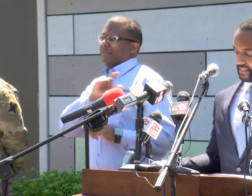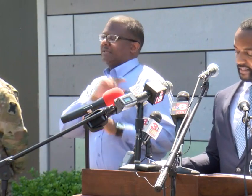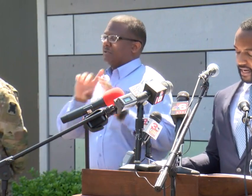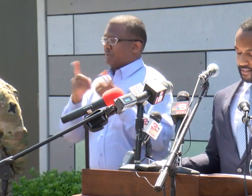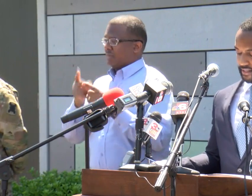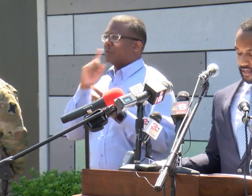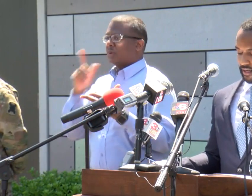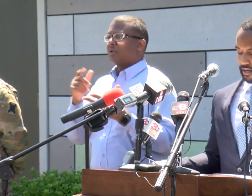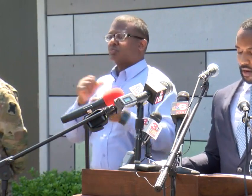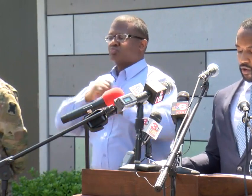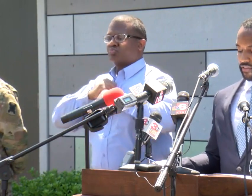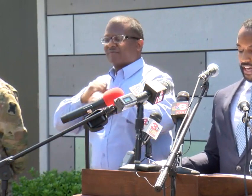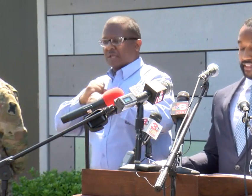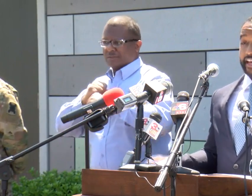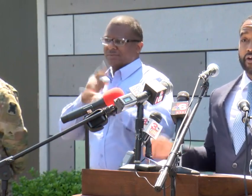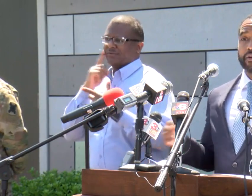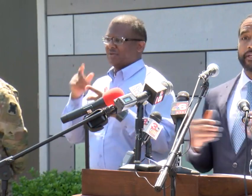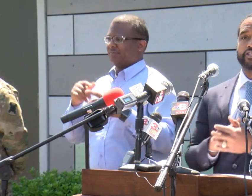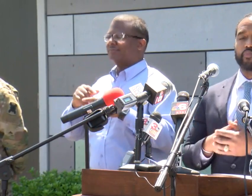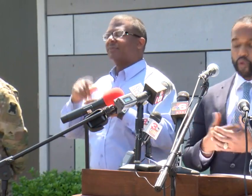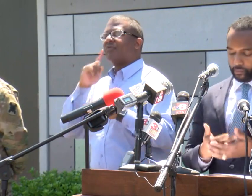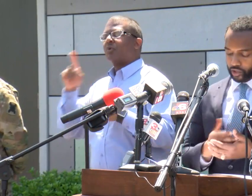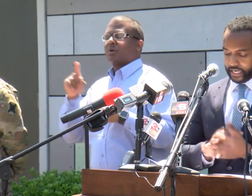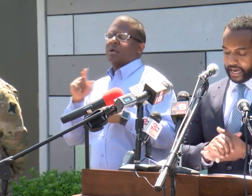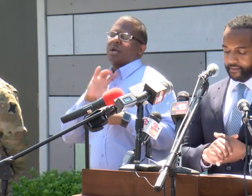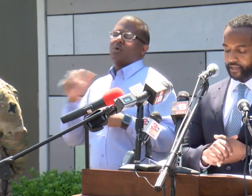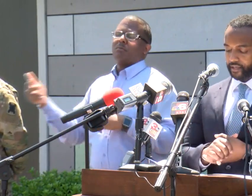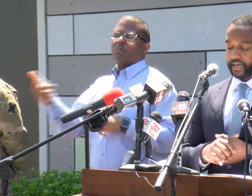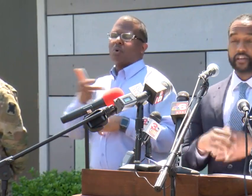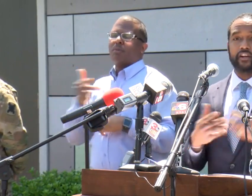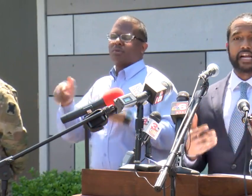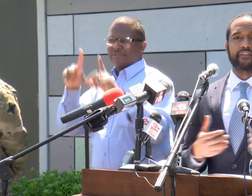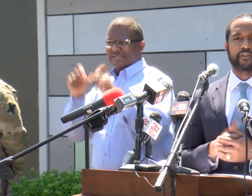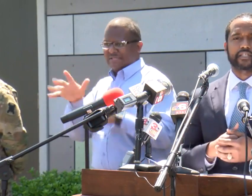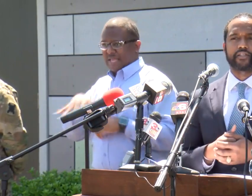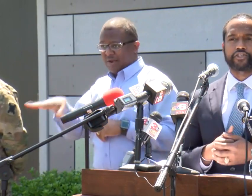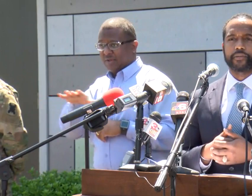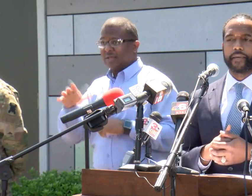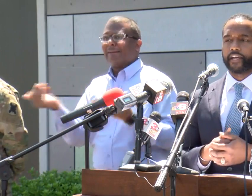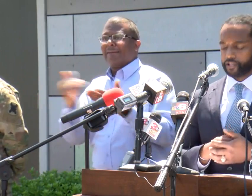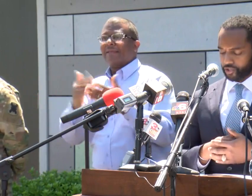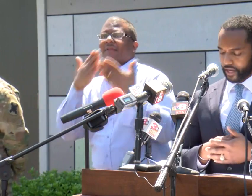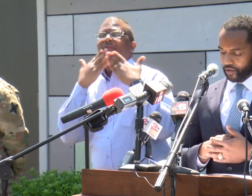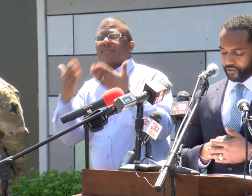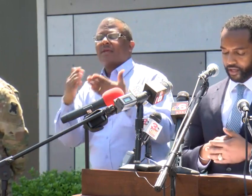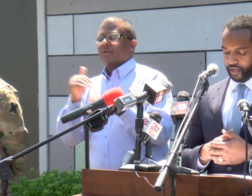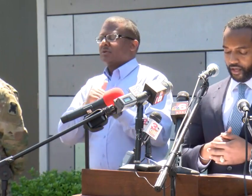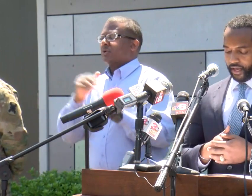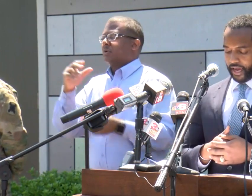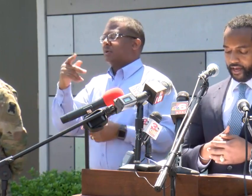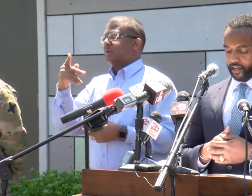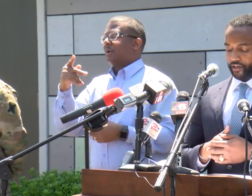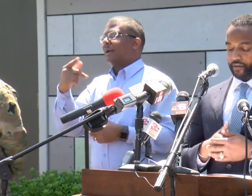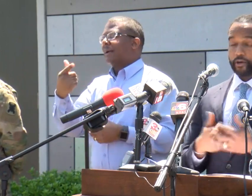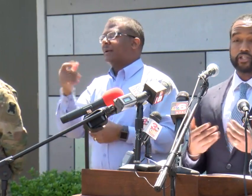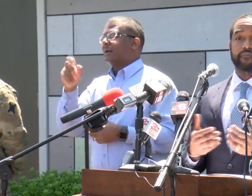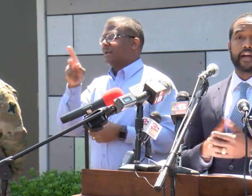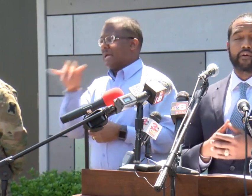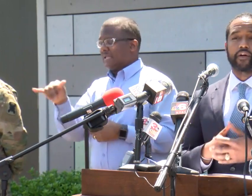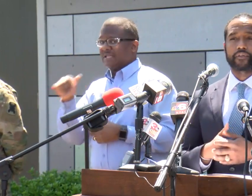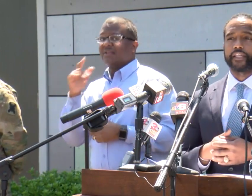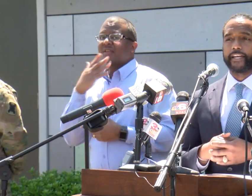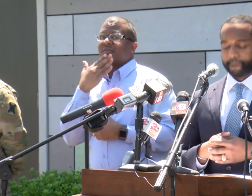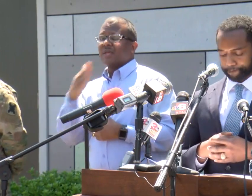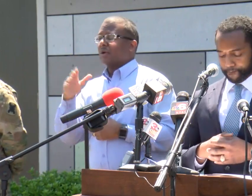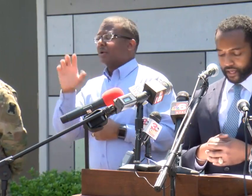mobile testing sites. I want to thank the Cattle Commission one more time, Dr. Golly, for his leadership at LSU Health and their Emerging